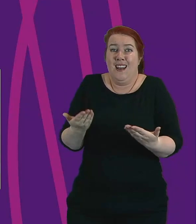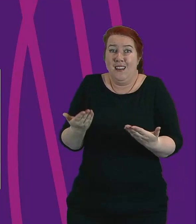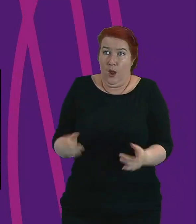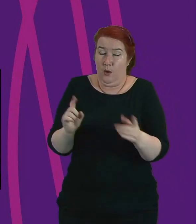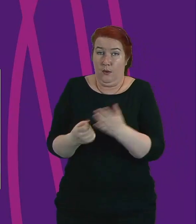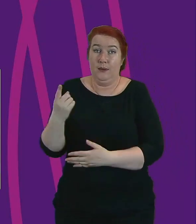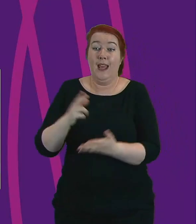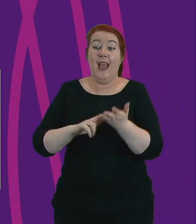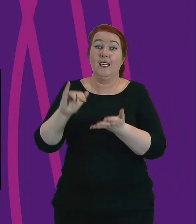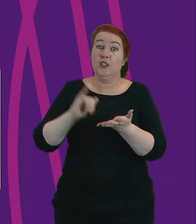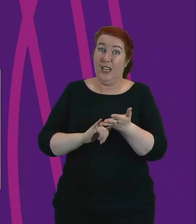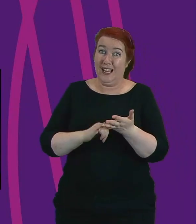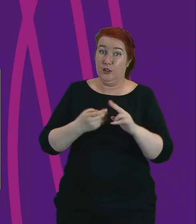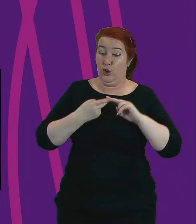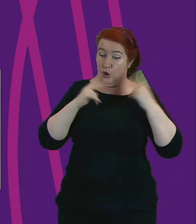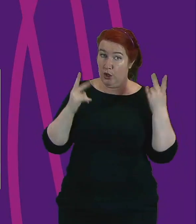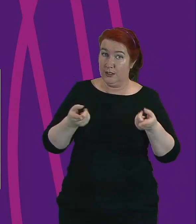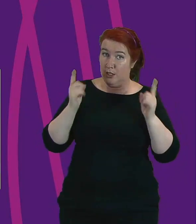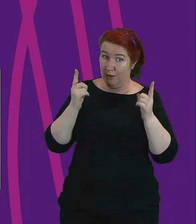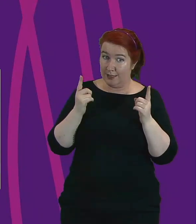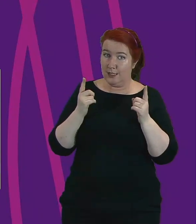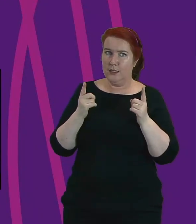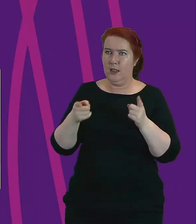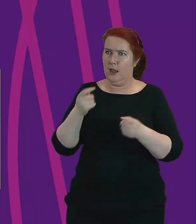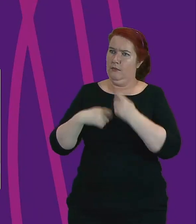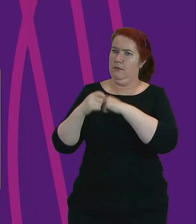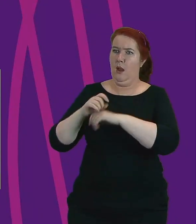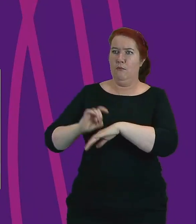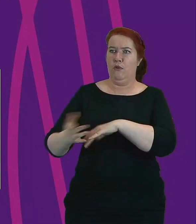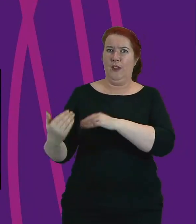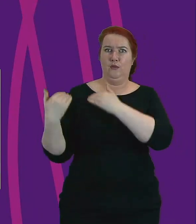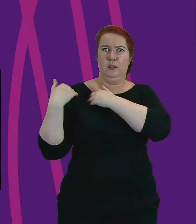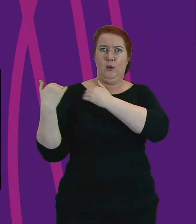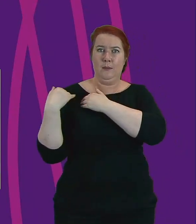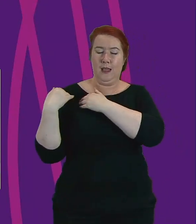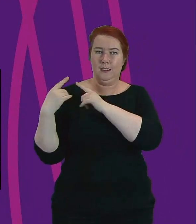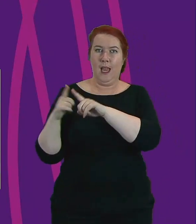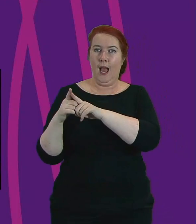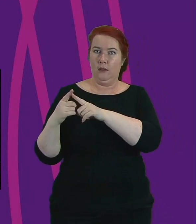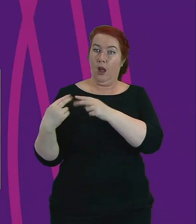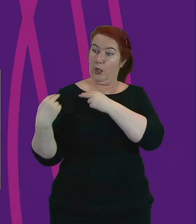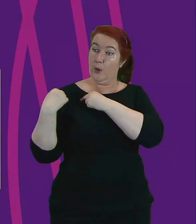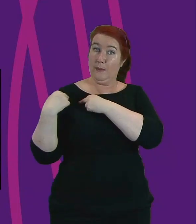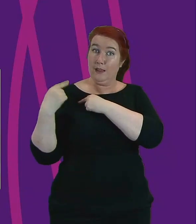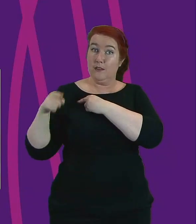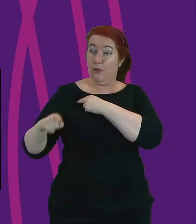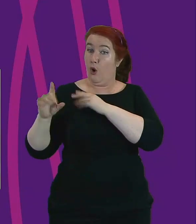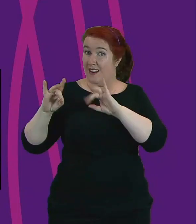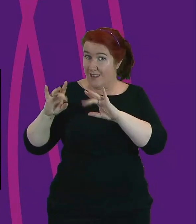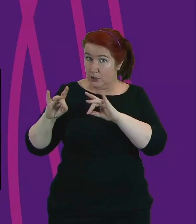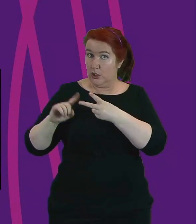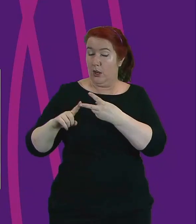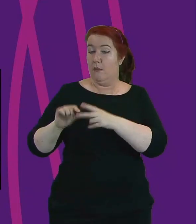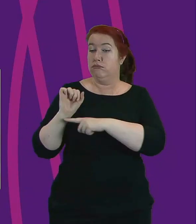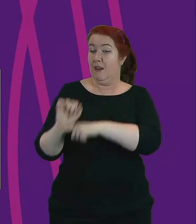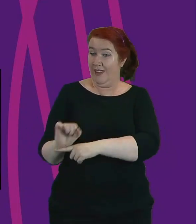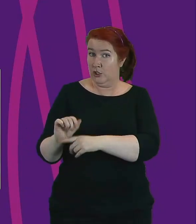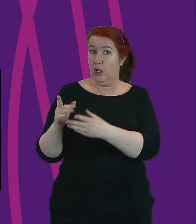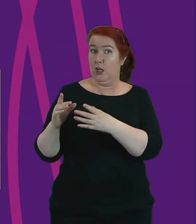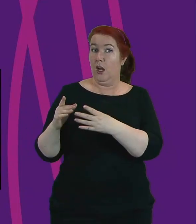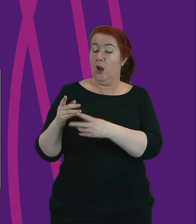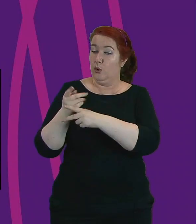nurse directors assuming professional responsibility and accountability for infection, prevention and control in